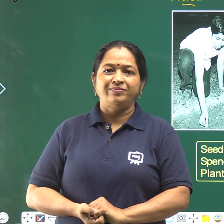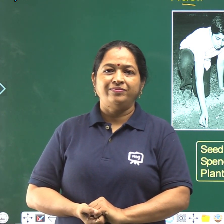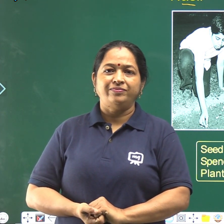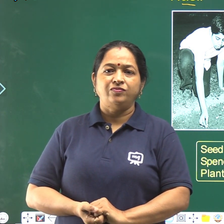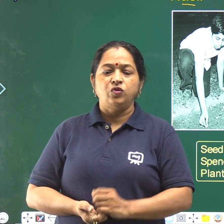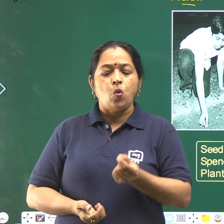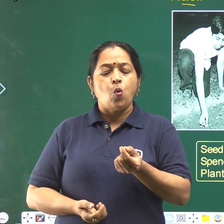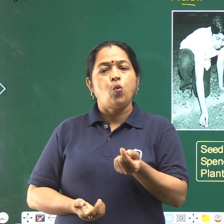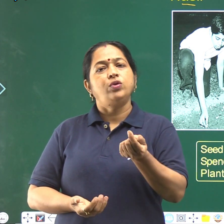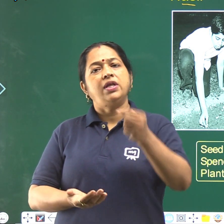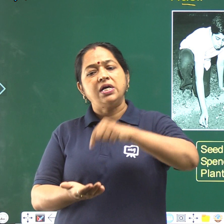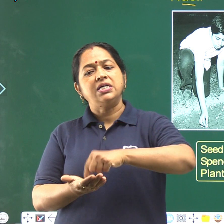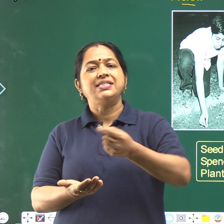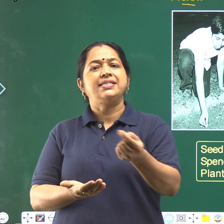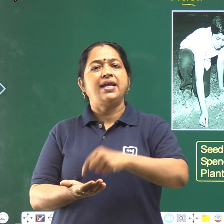on the seeds